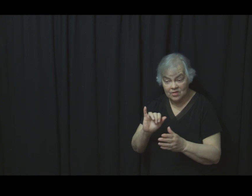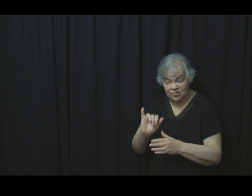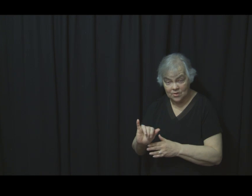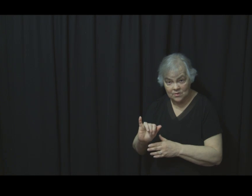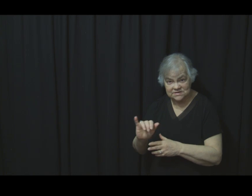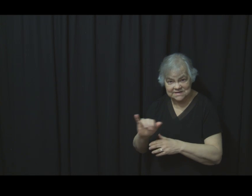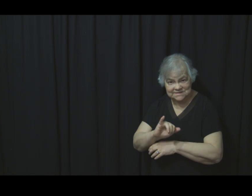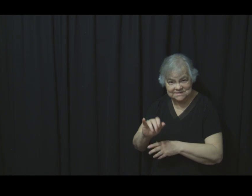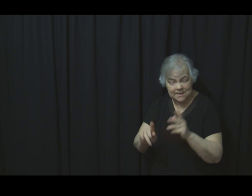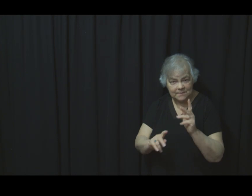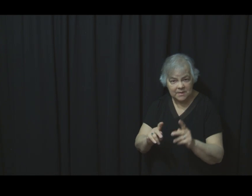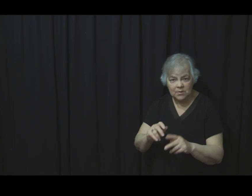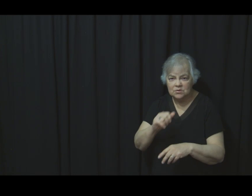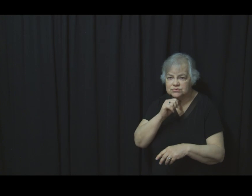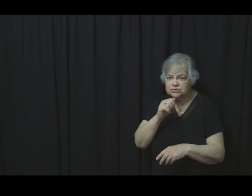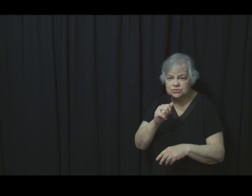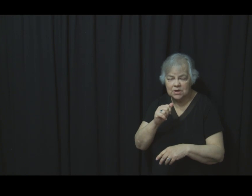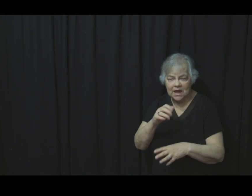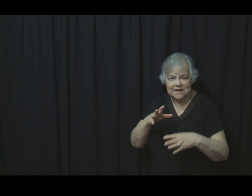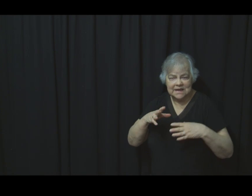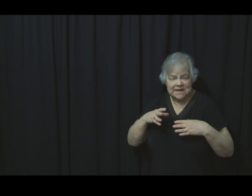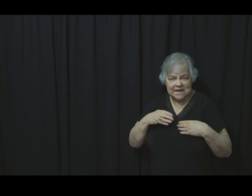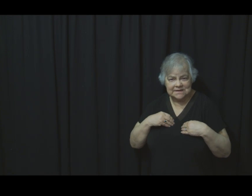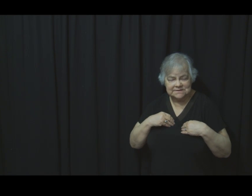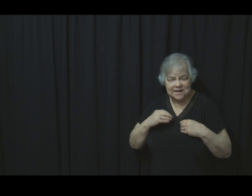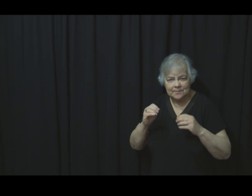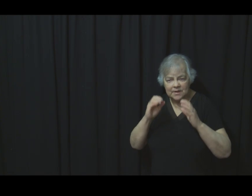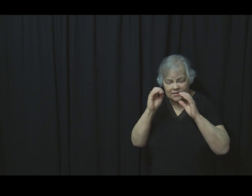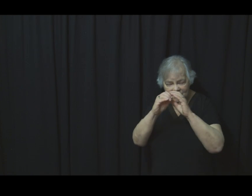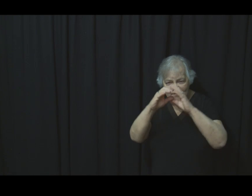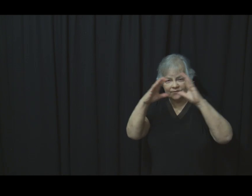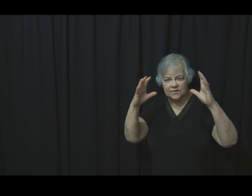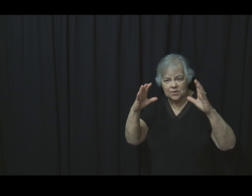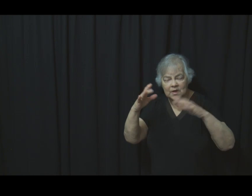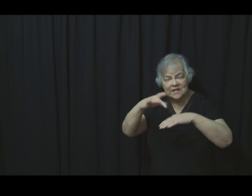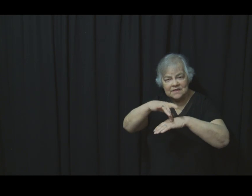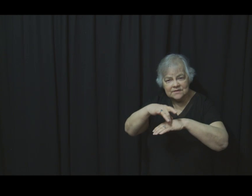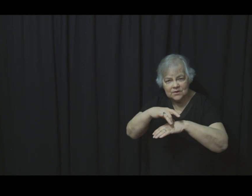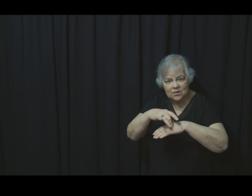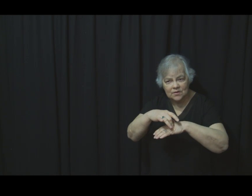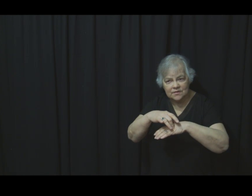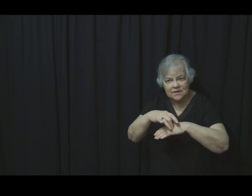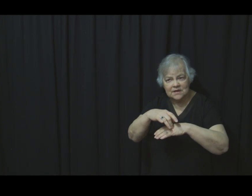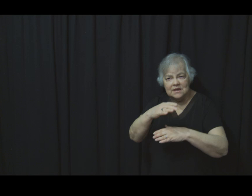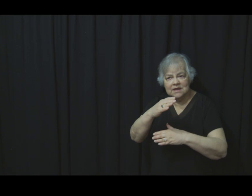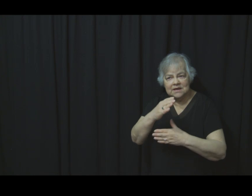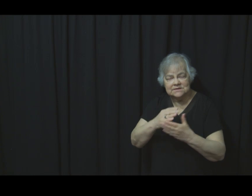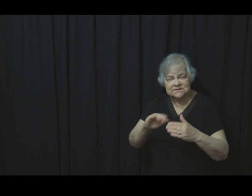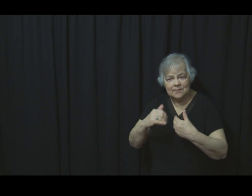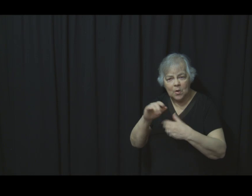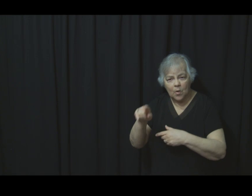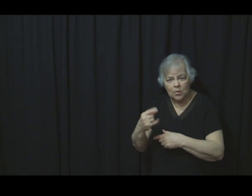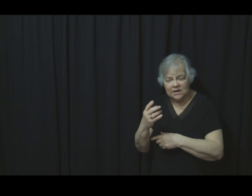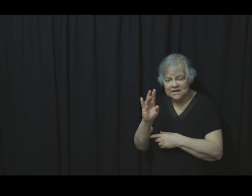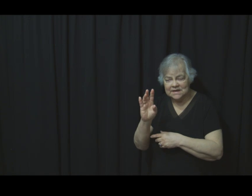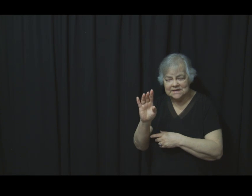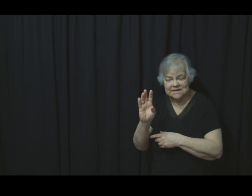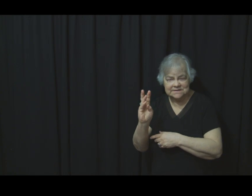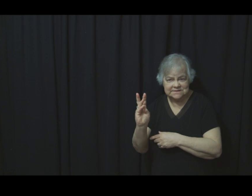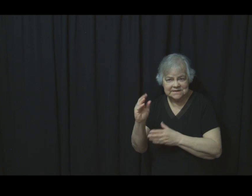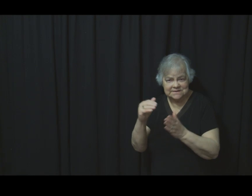do not embrace the extraordinary view that the earth is somehow only 6,000 years old. That is